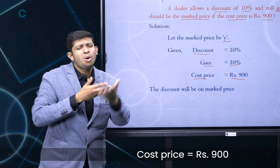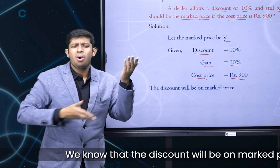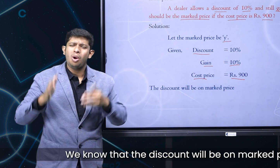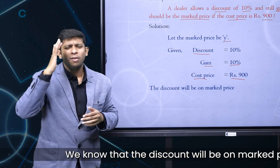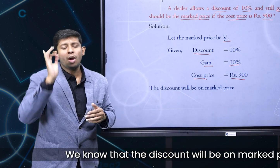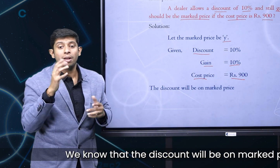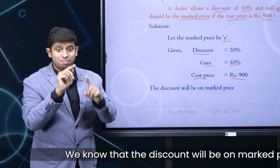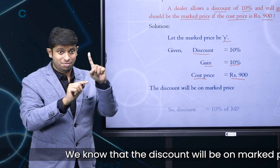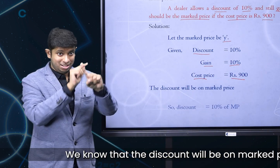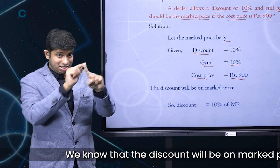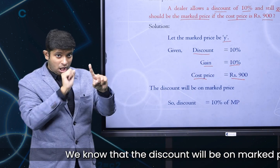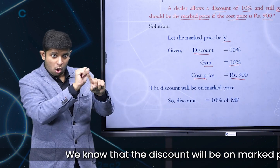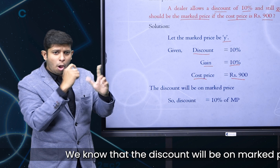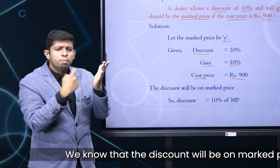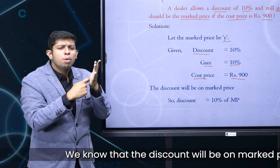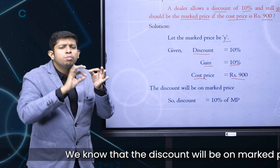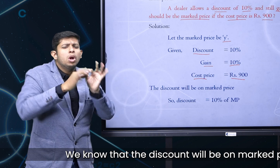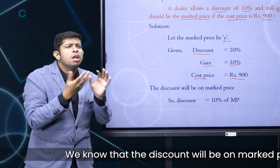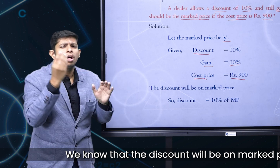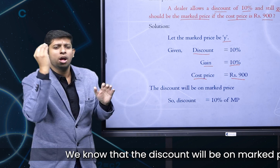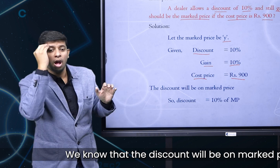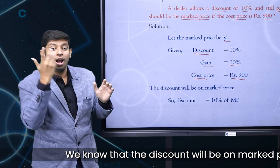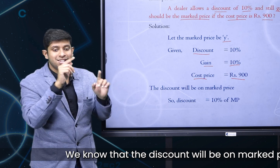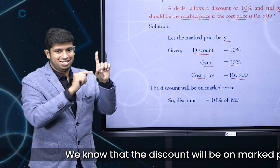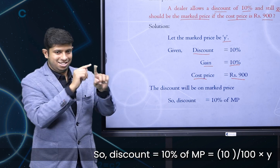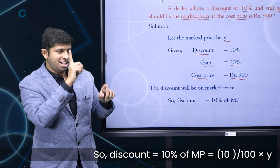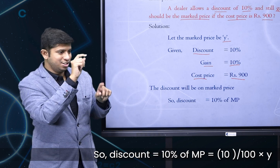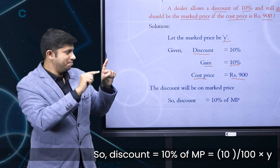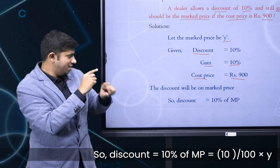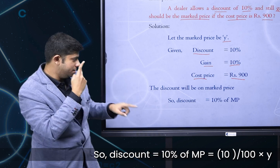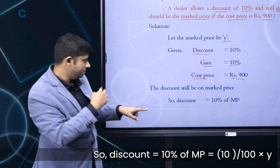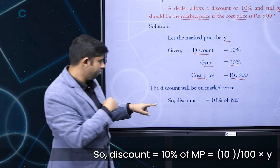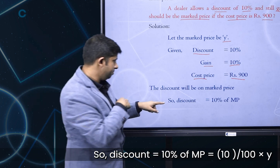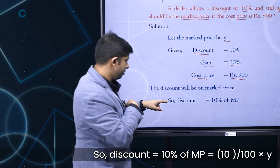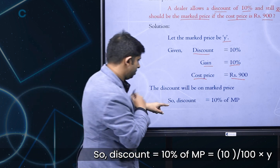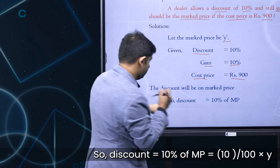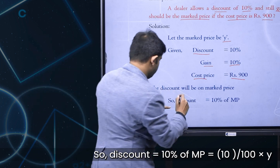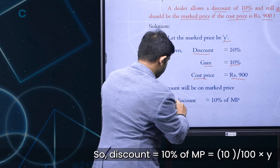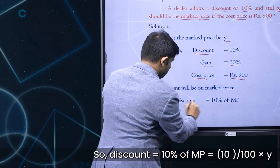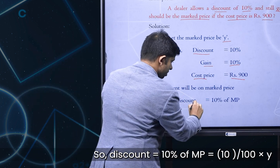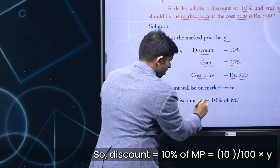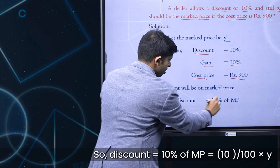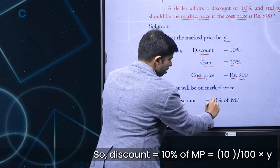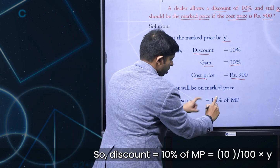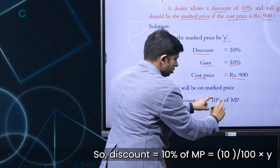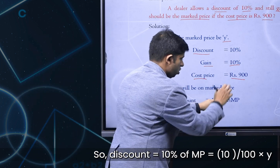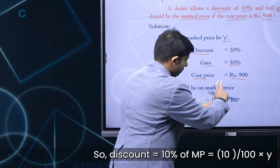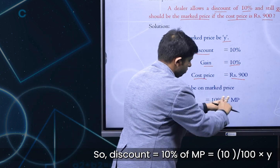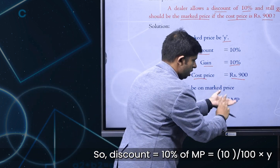We know that the discount will be on marked price. So discount equals to 10% of marked price